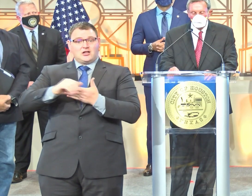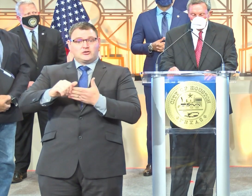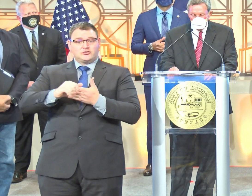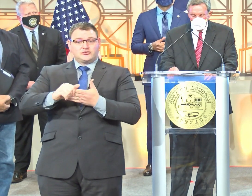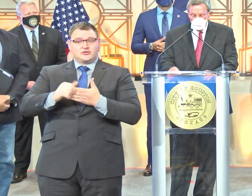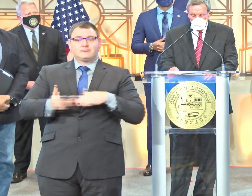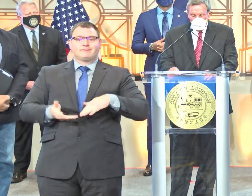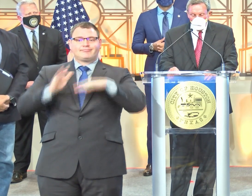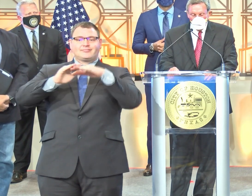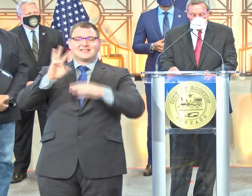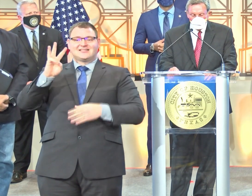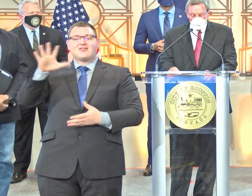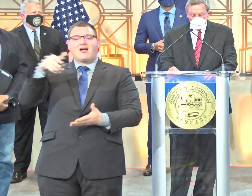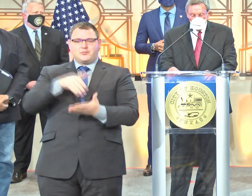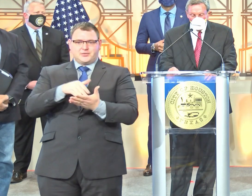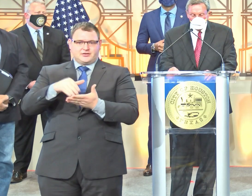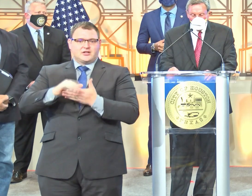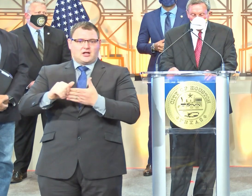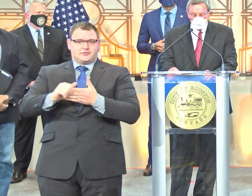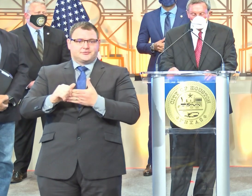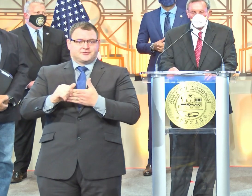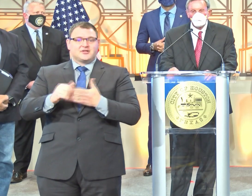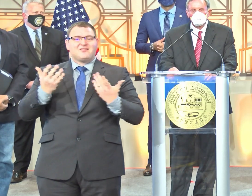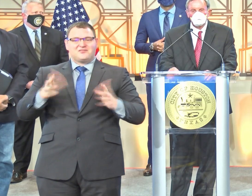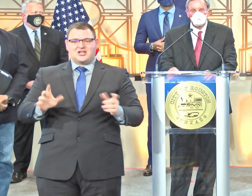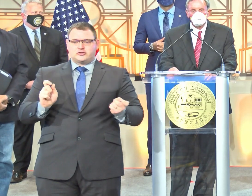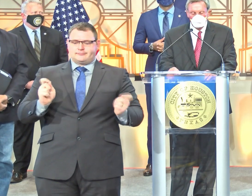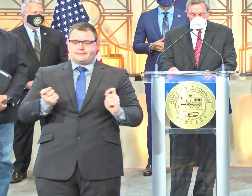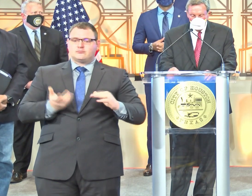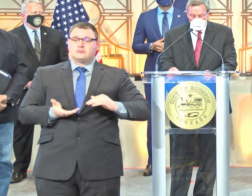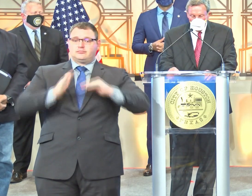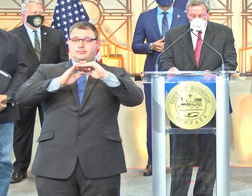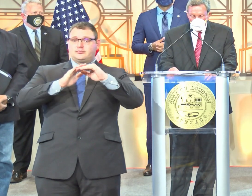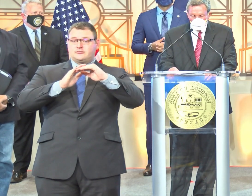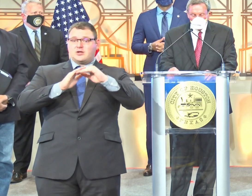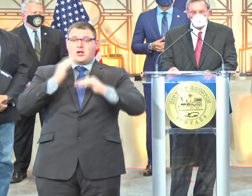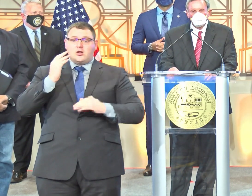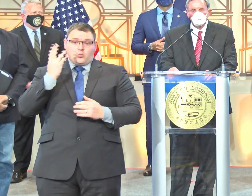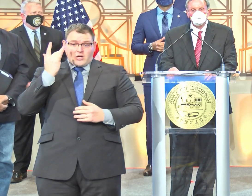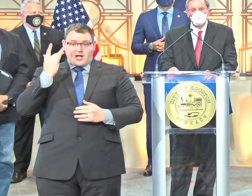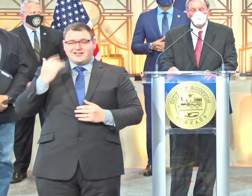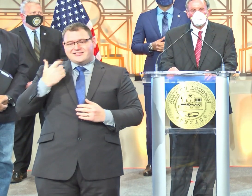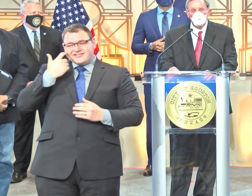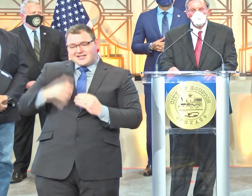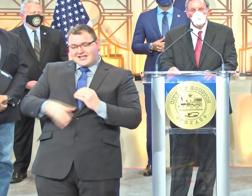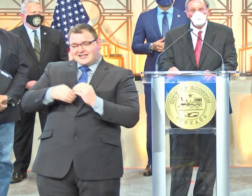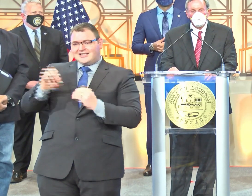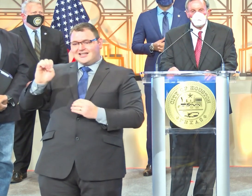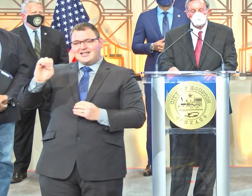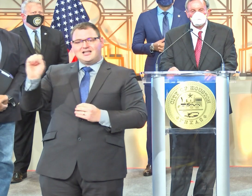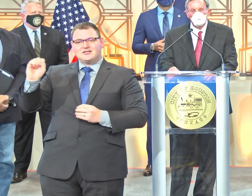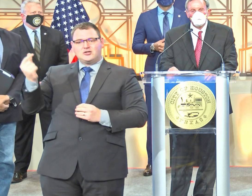please stay home, if you didn't have a home, you were not going to have the kind of health care you needed.